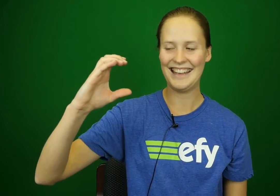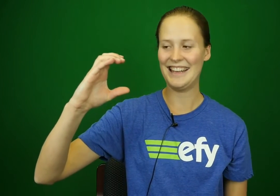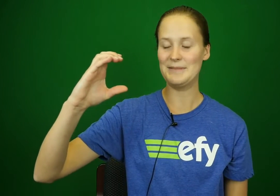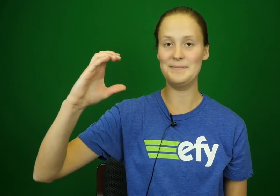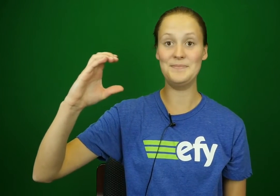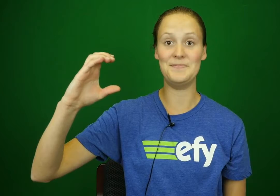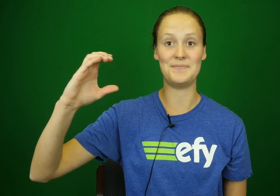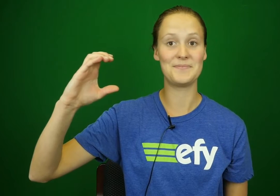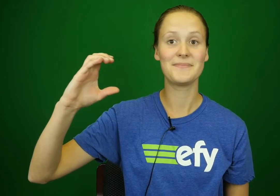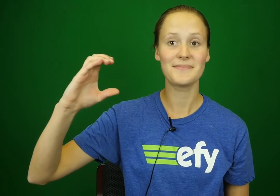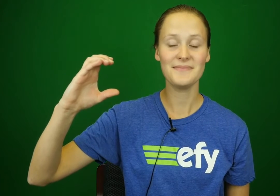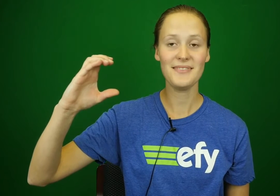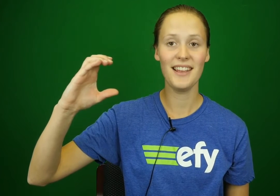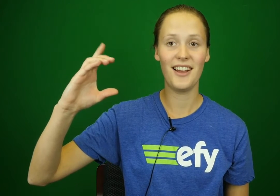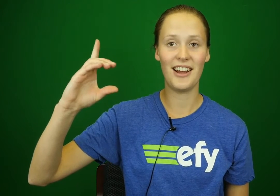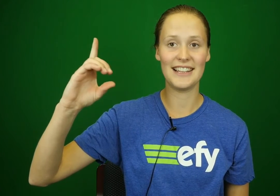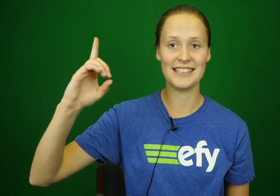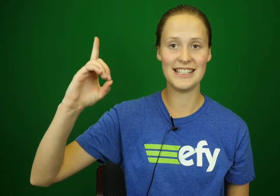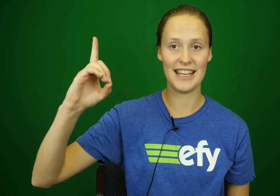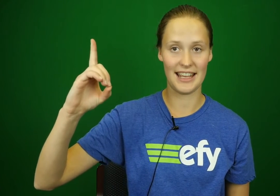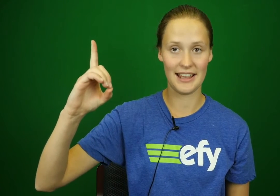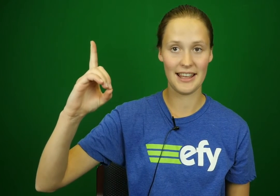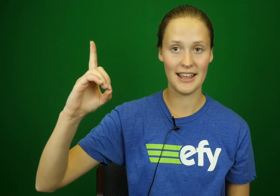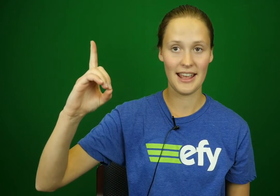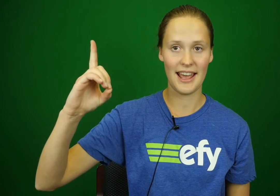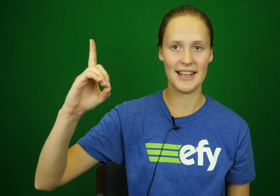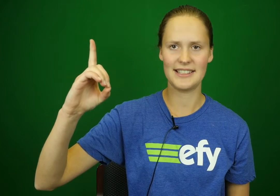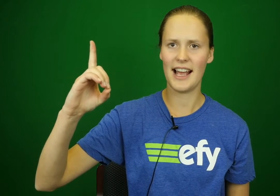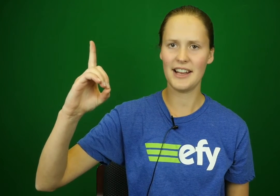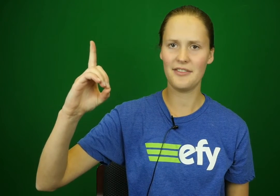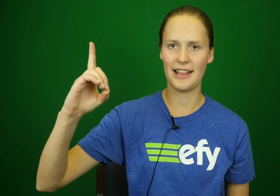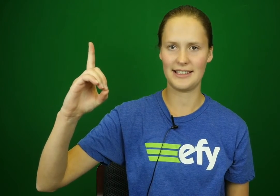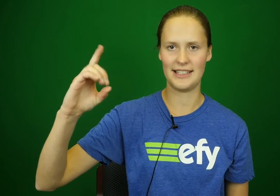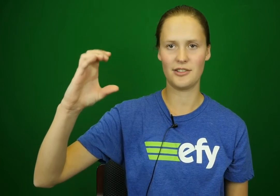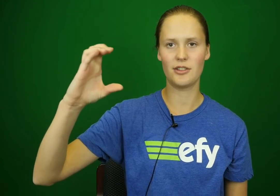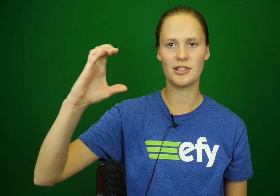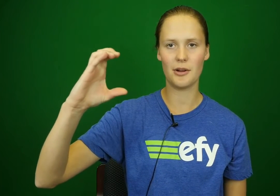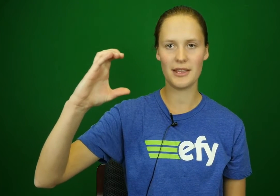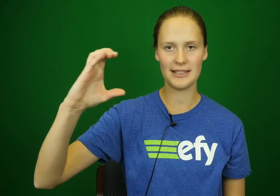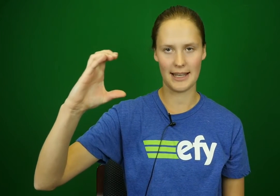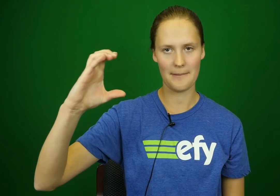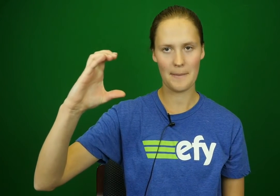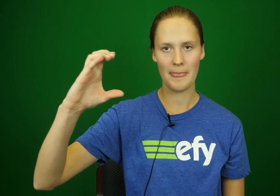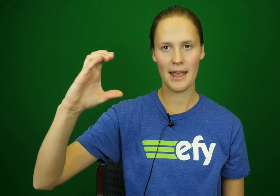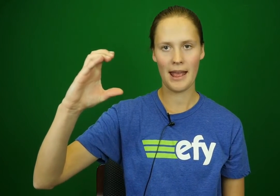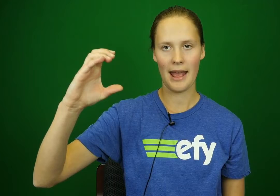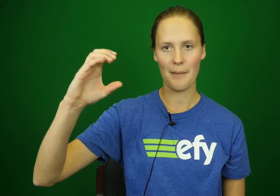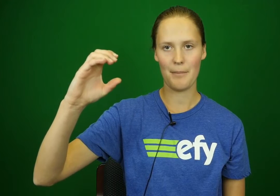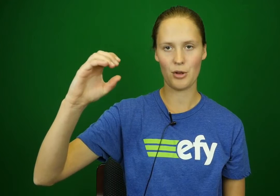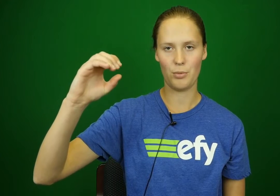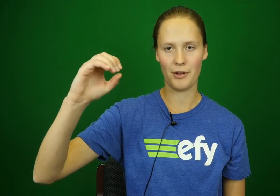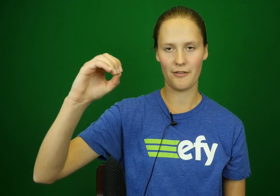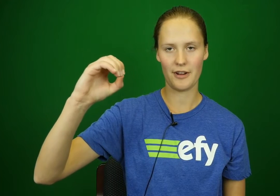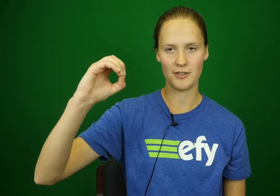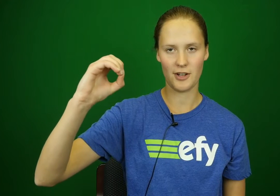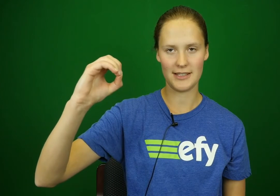that. All right, D is kind of like a C. So you'll start with a C, but you'll pull your fingers all